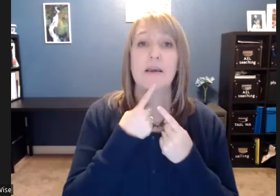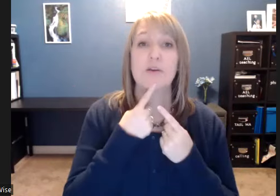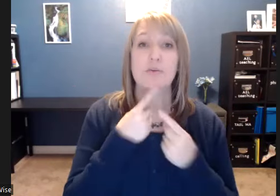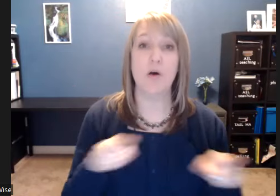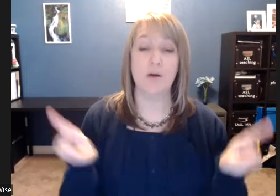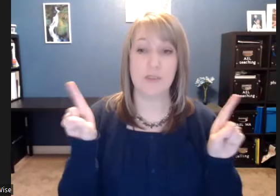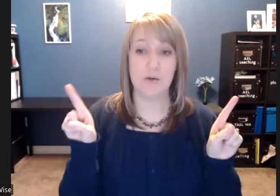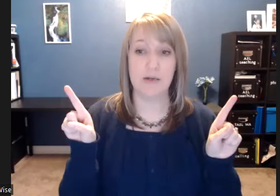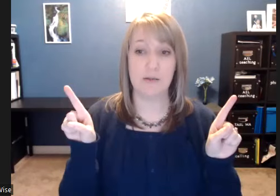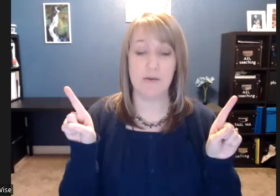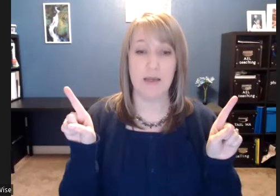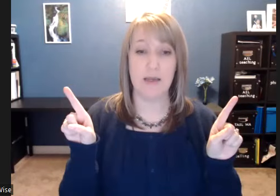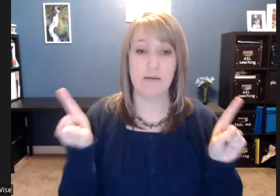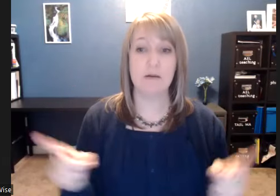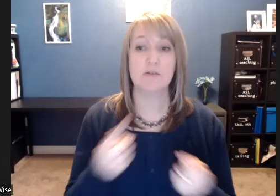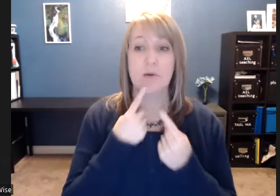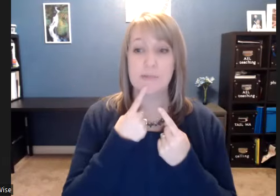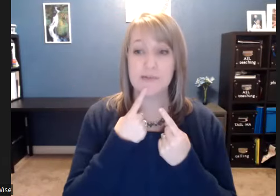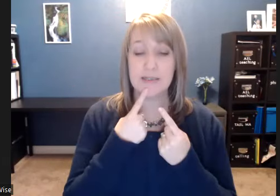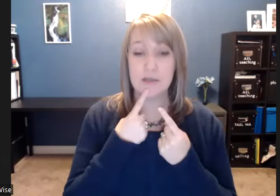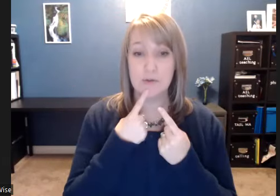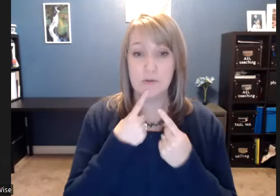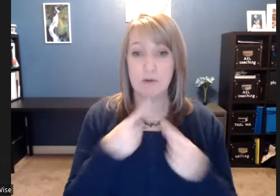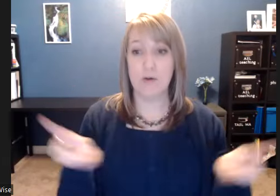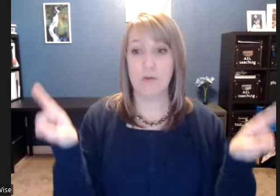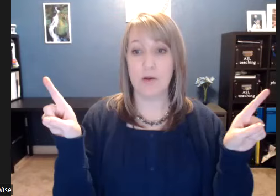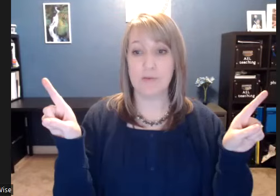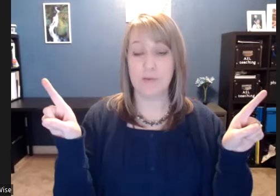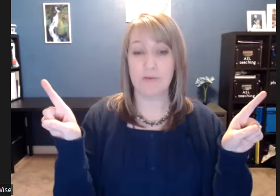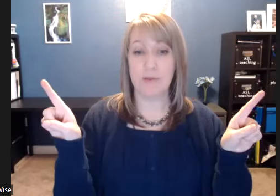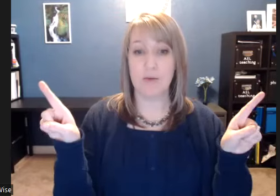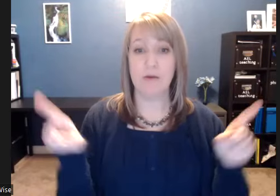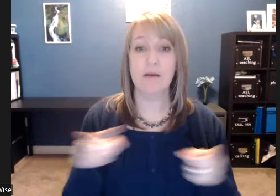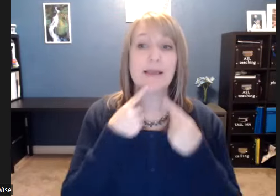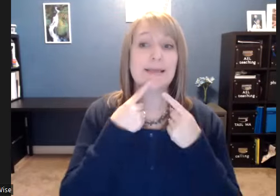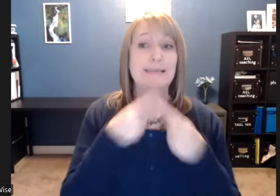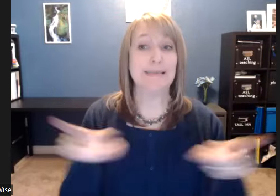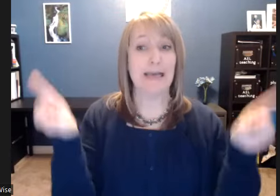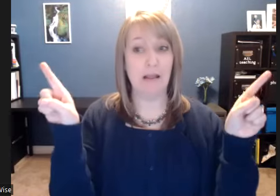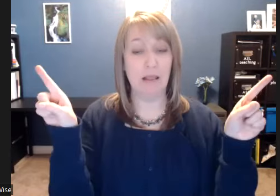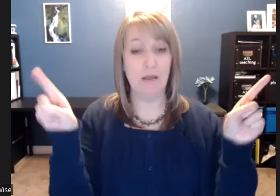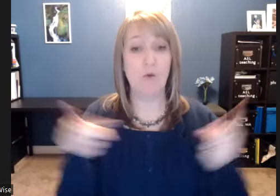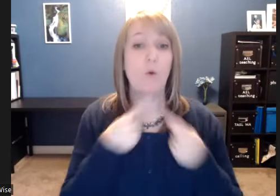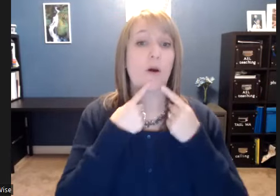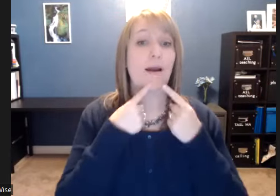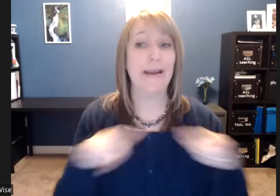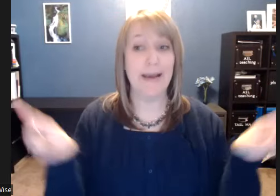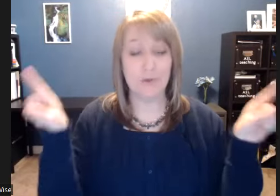And your palms go out the other way. So palms facing you, palms away from you. Tell or announce.